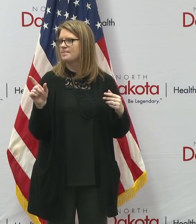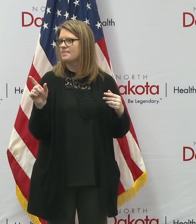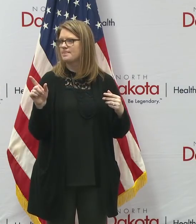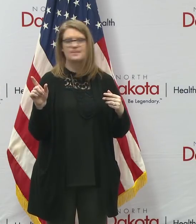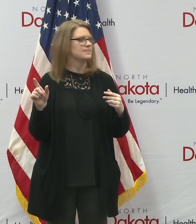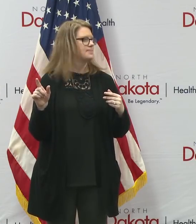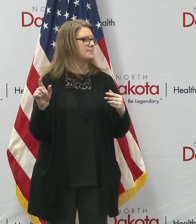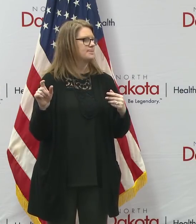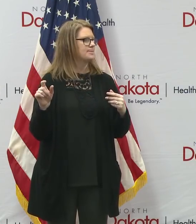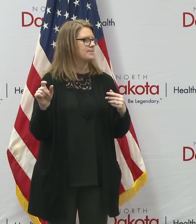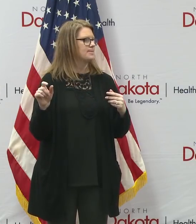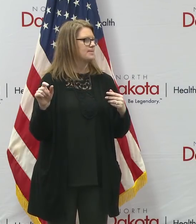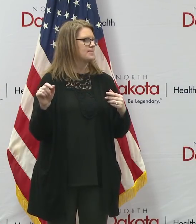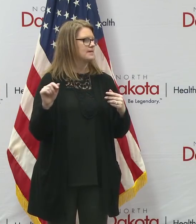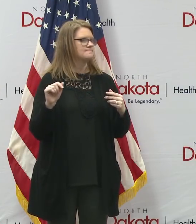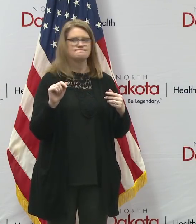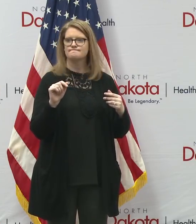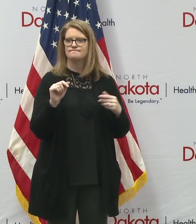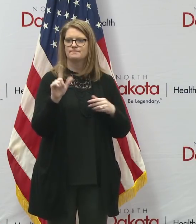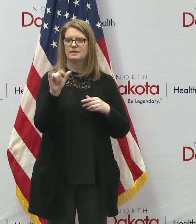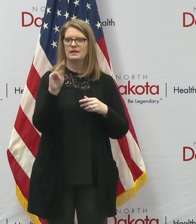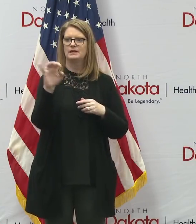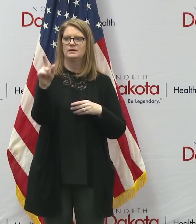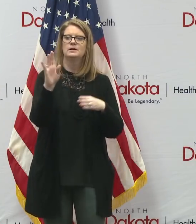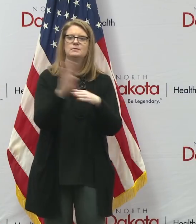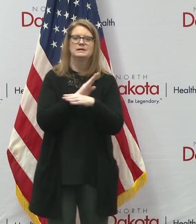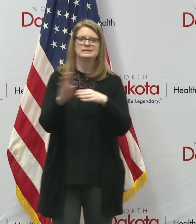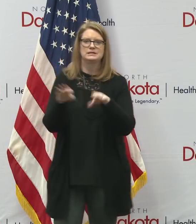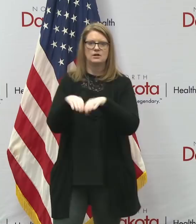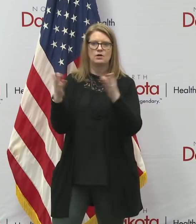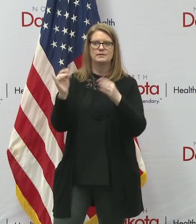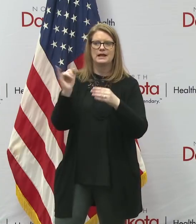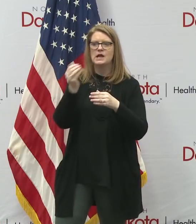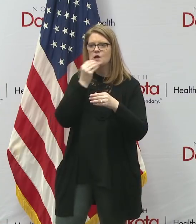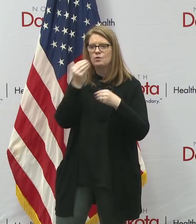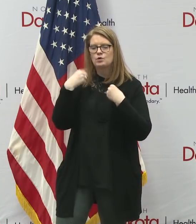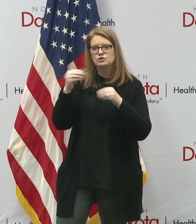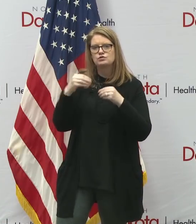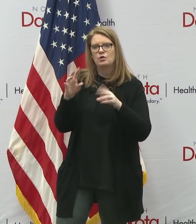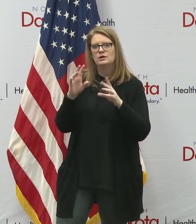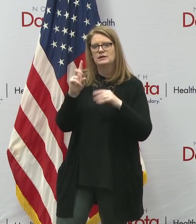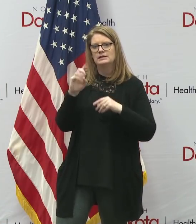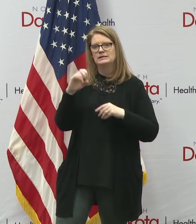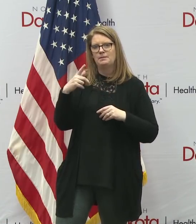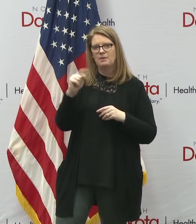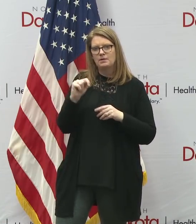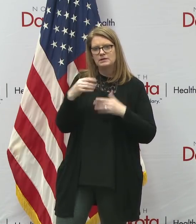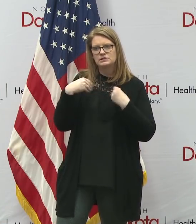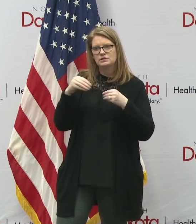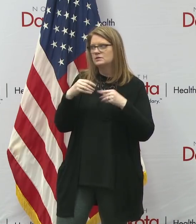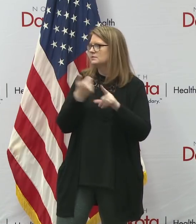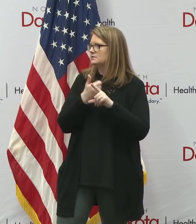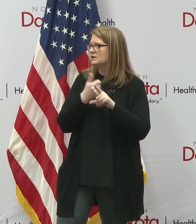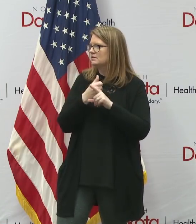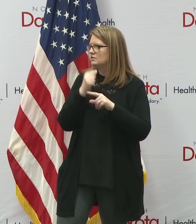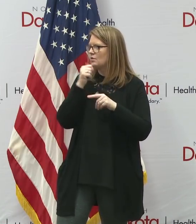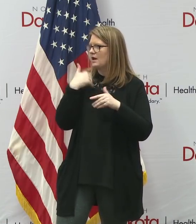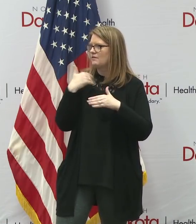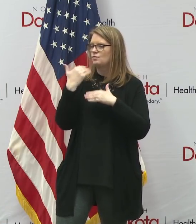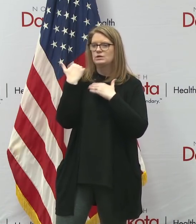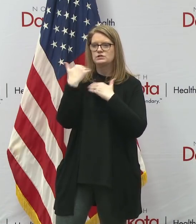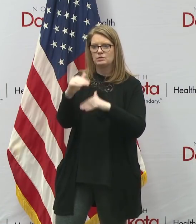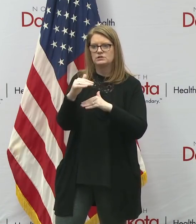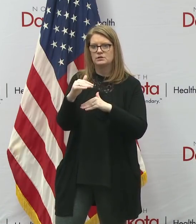Lane? Businesses that are still open, such as grocery stores and department stores, typically don't have restrictions, or not, at least